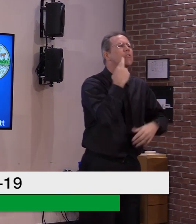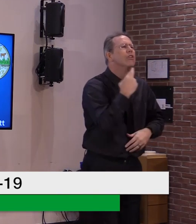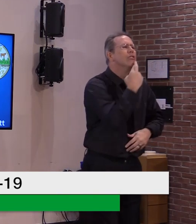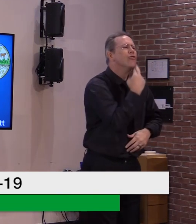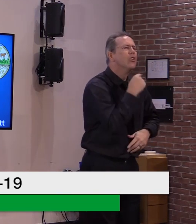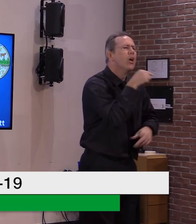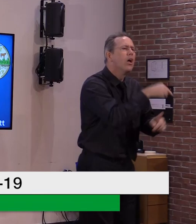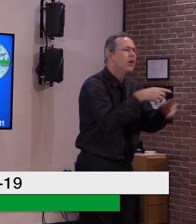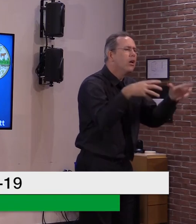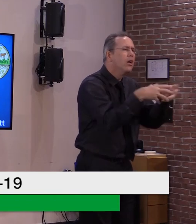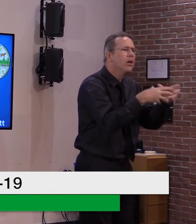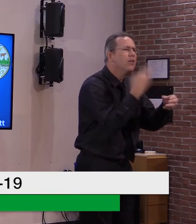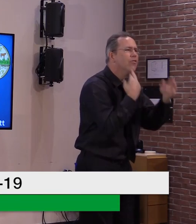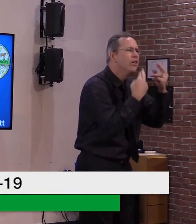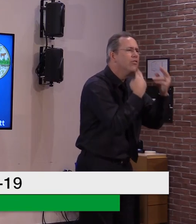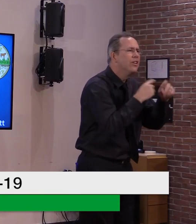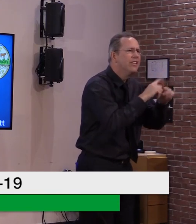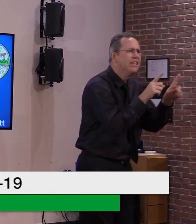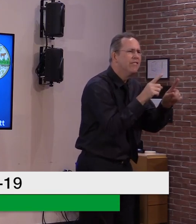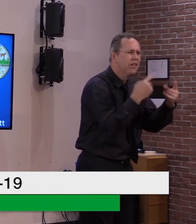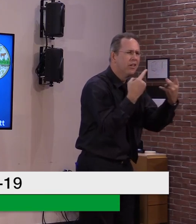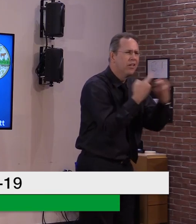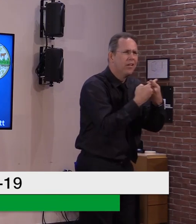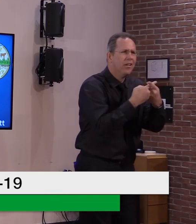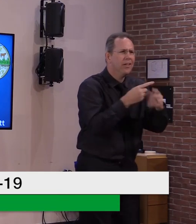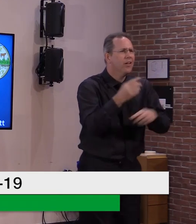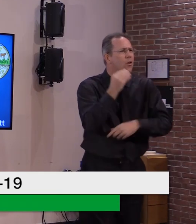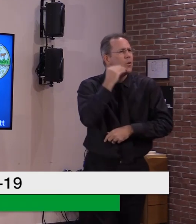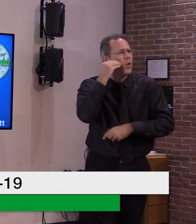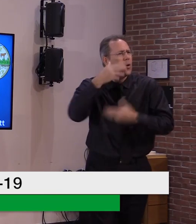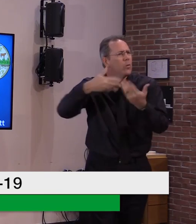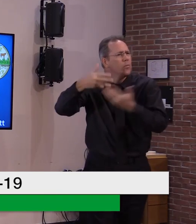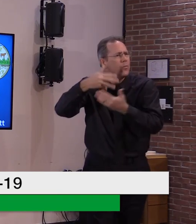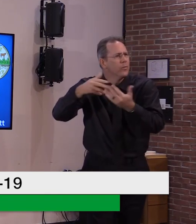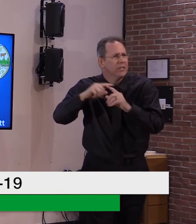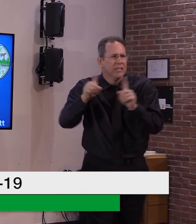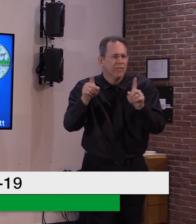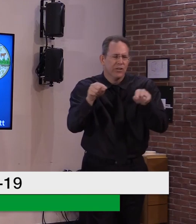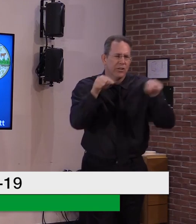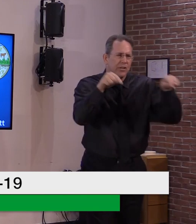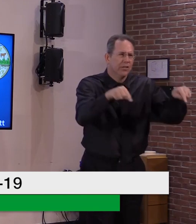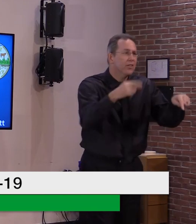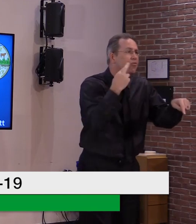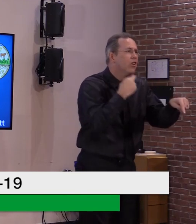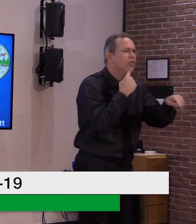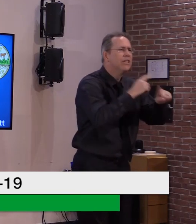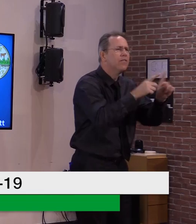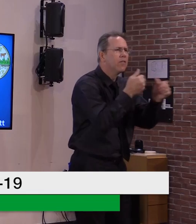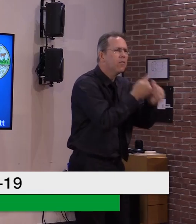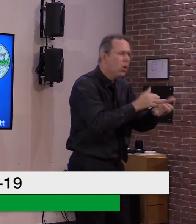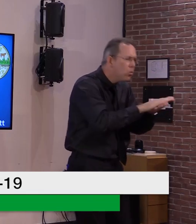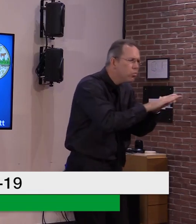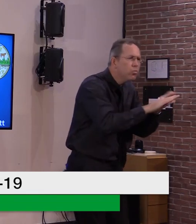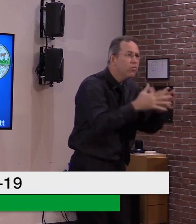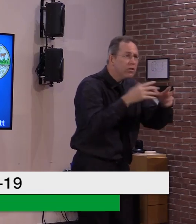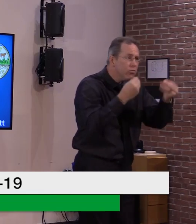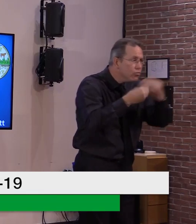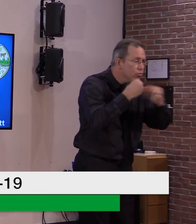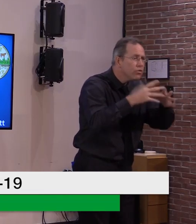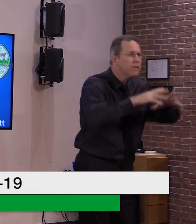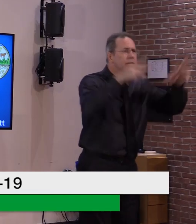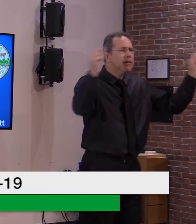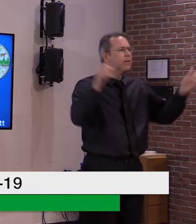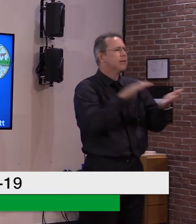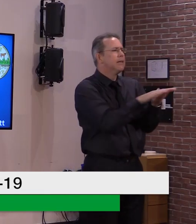in vermont we only allow you to go to a restaurant that first of all we are at 50 capacity in our restaurants